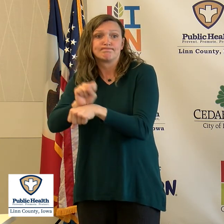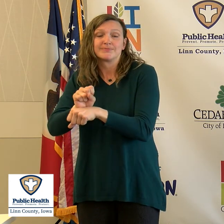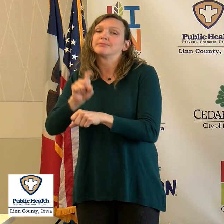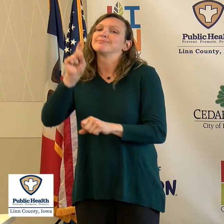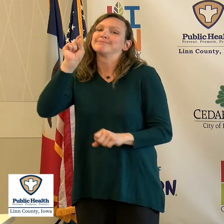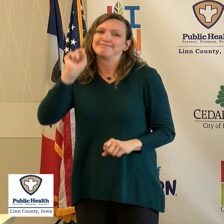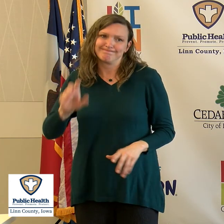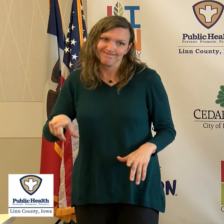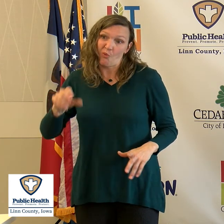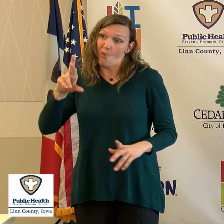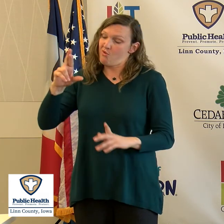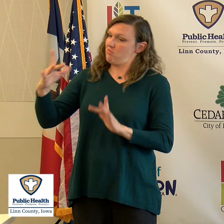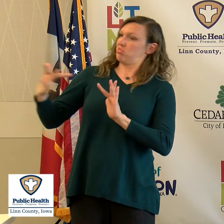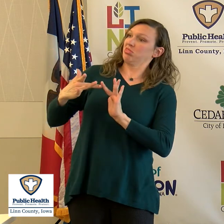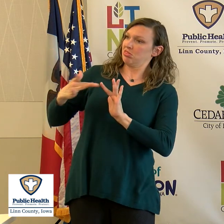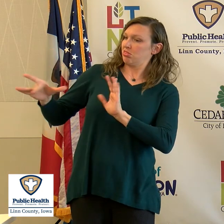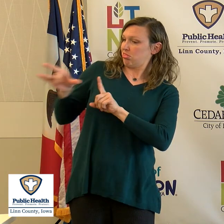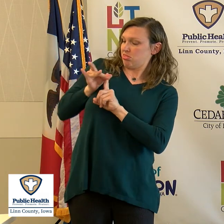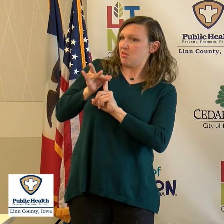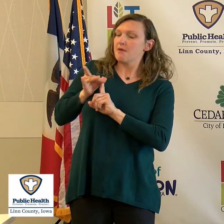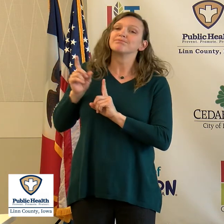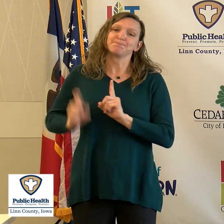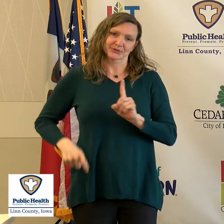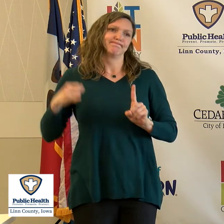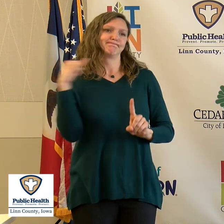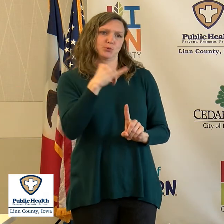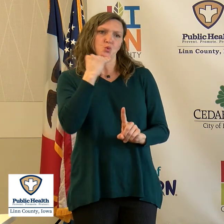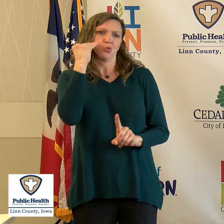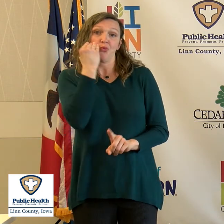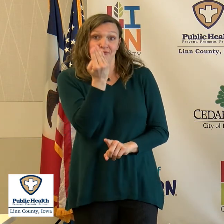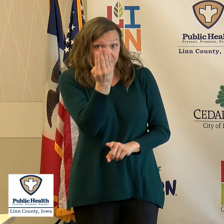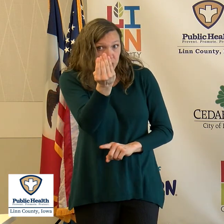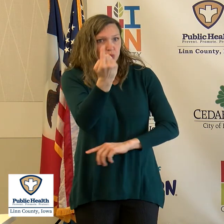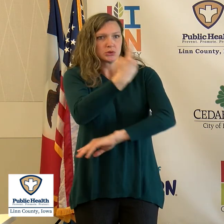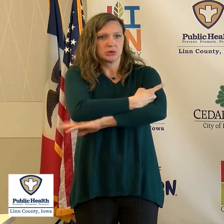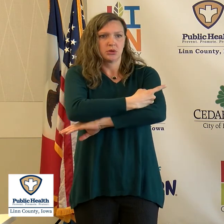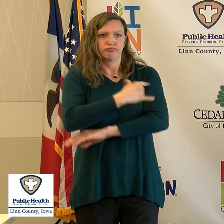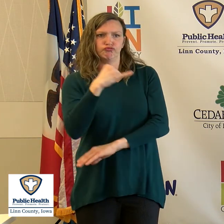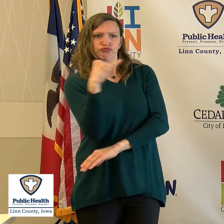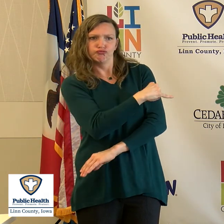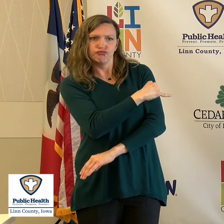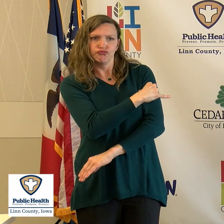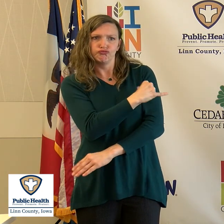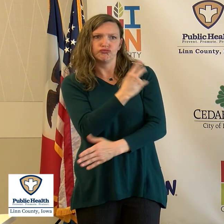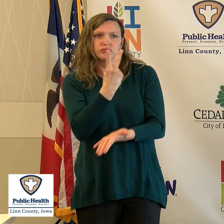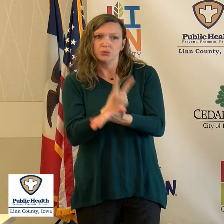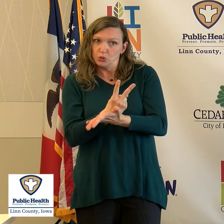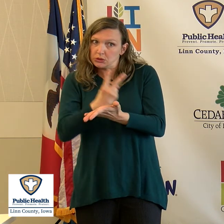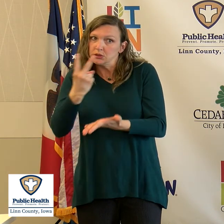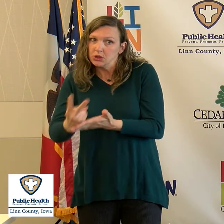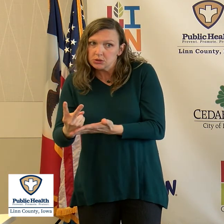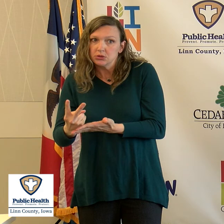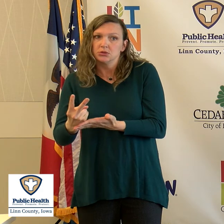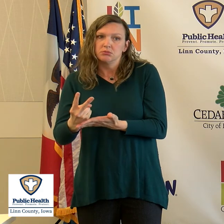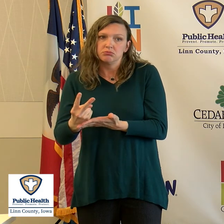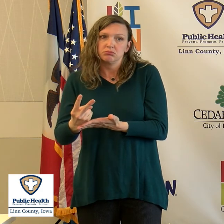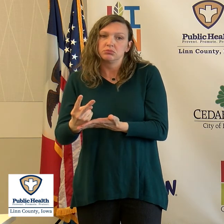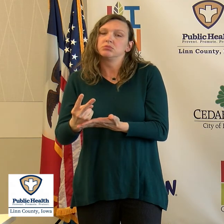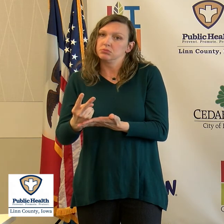for symptoms. This is due to the fact that it may take 14 days for symptoms to